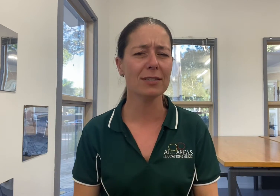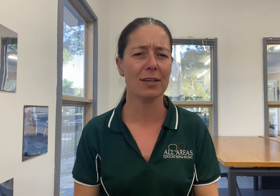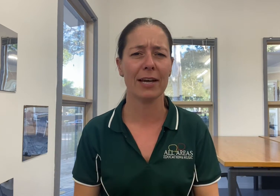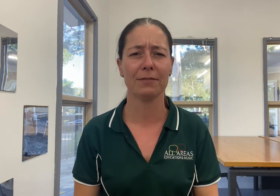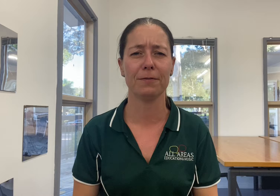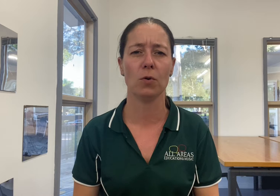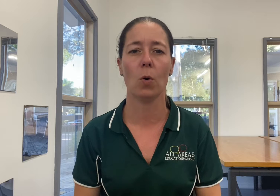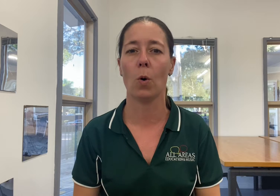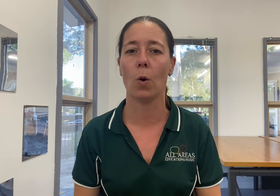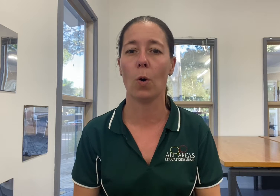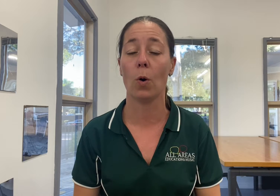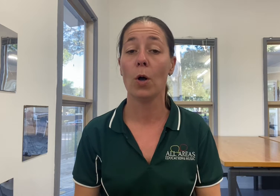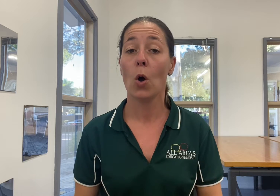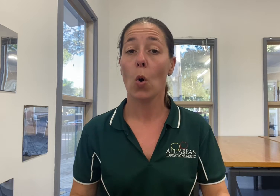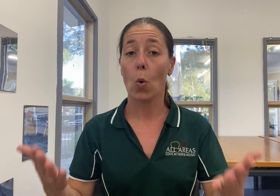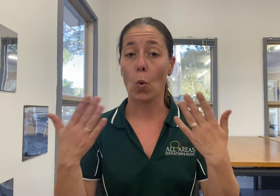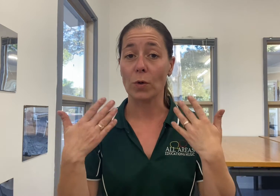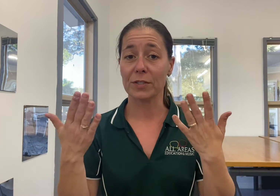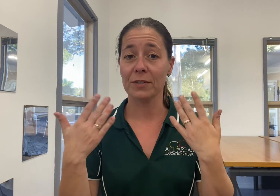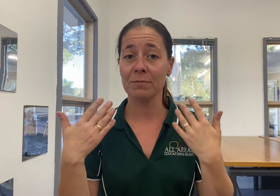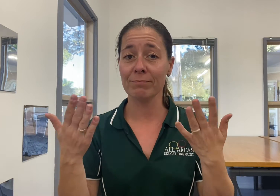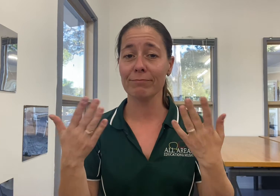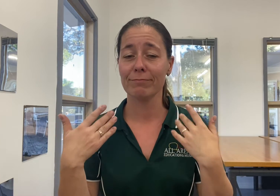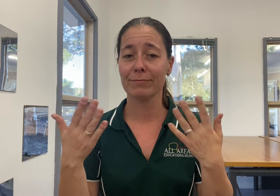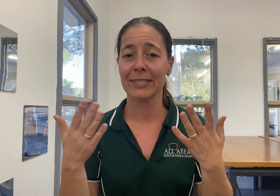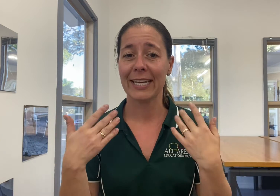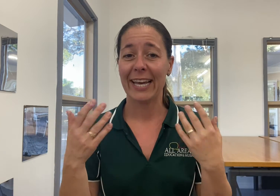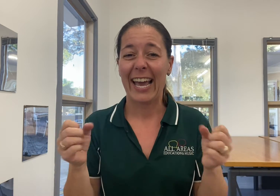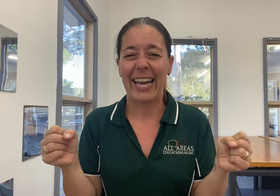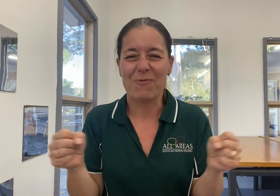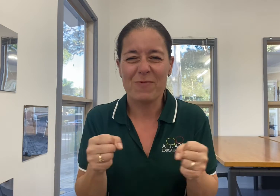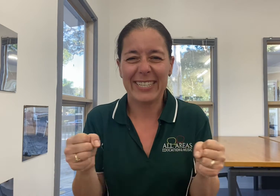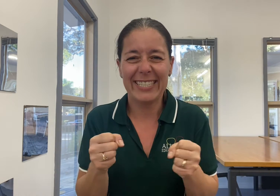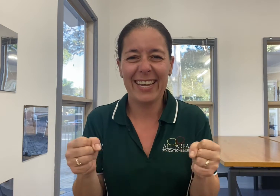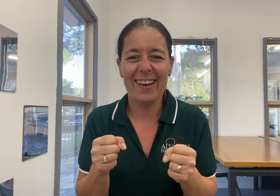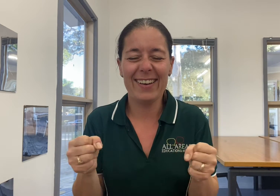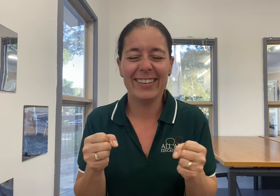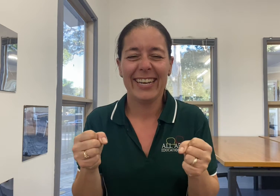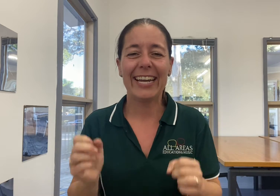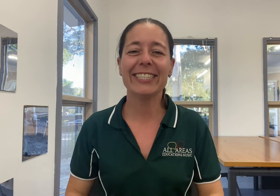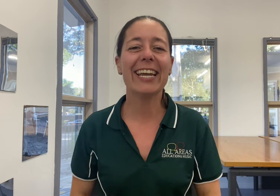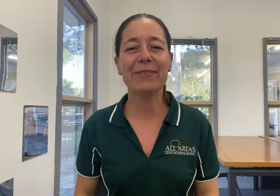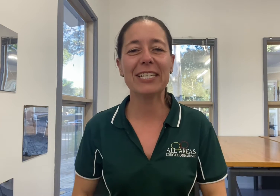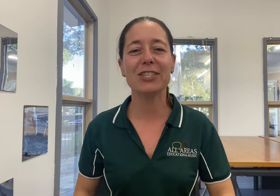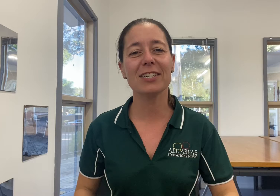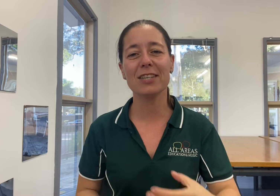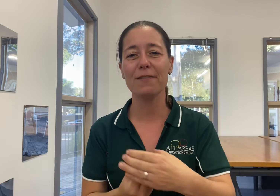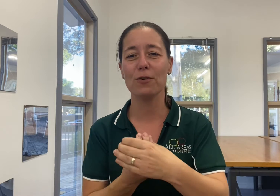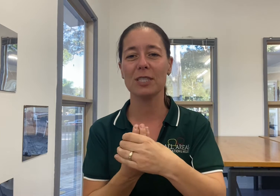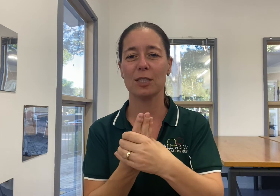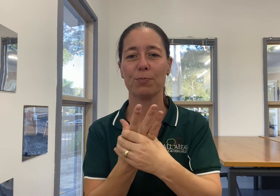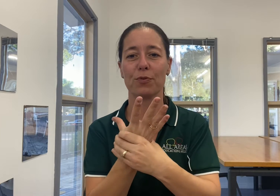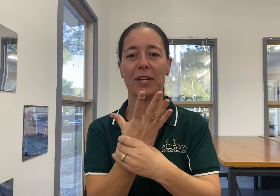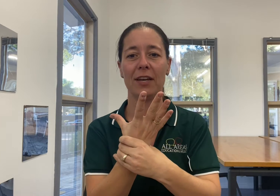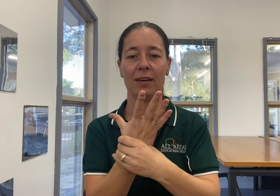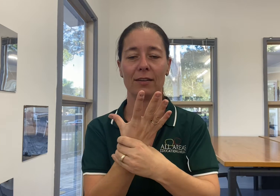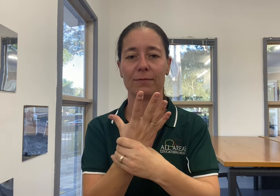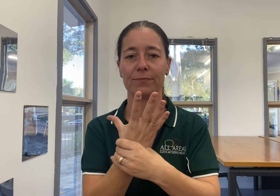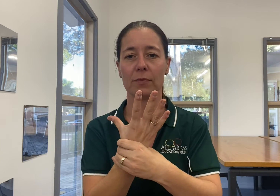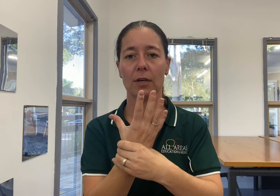sign for autumn and winter. And today we're going to do the sign for spring. So